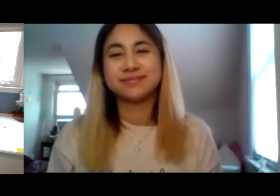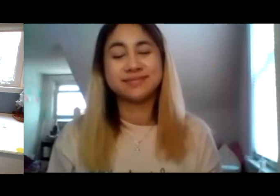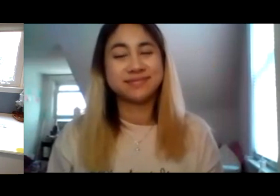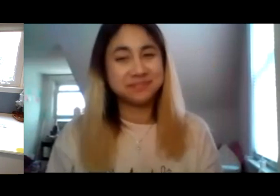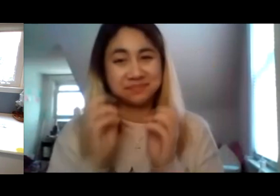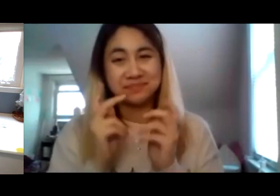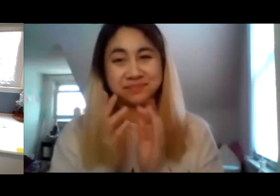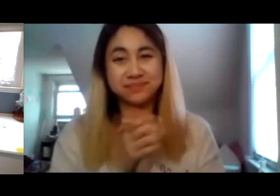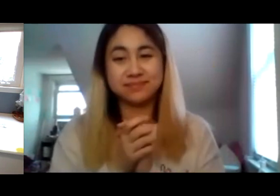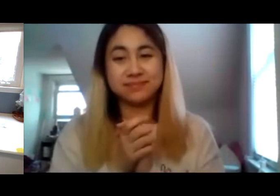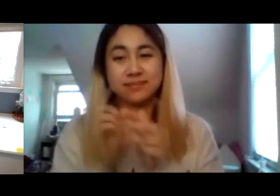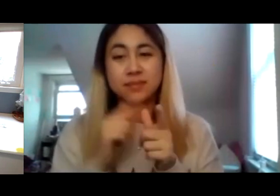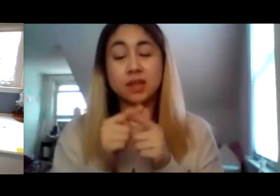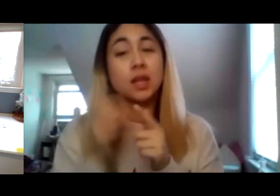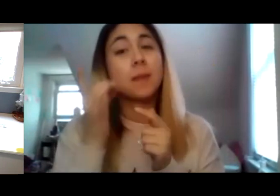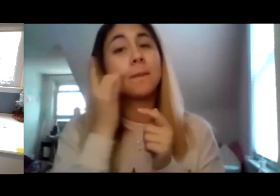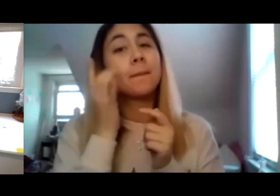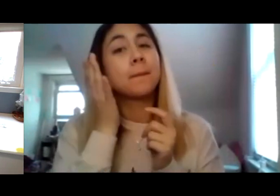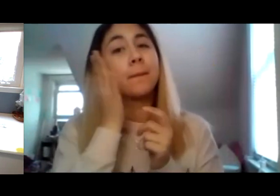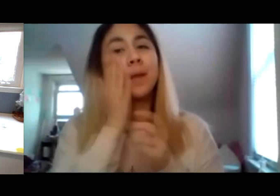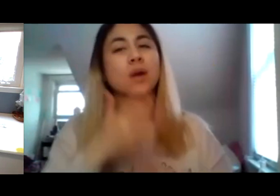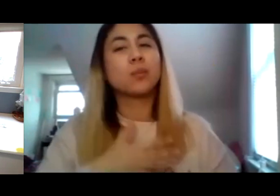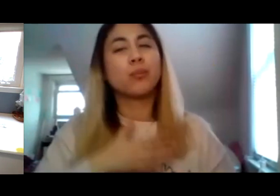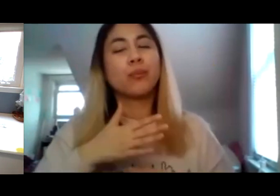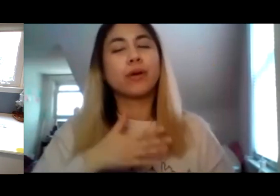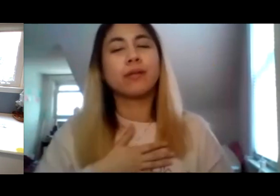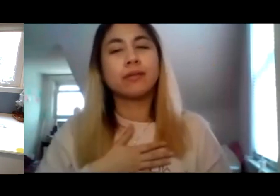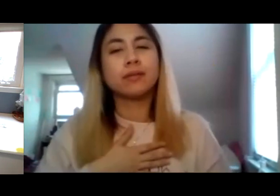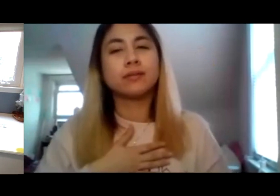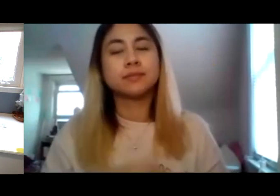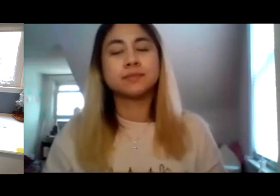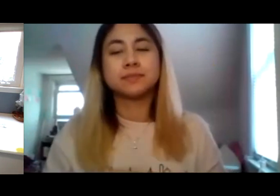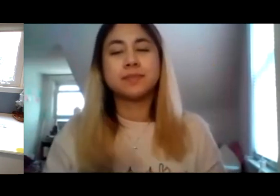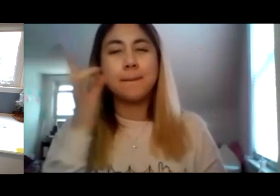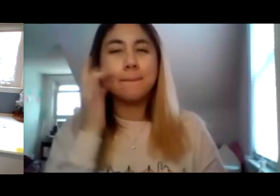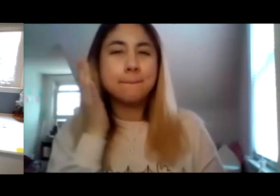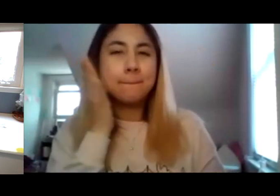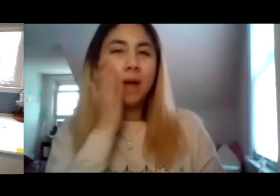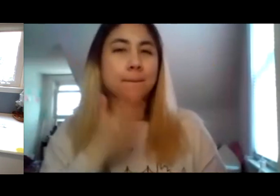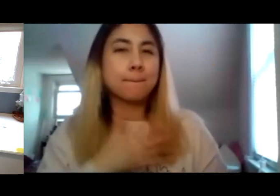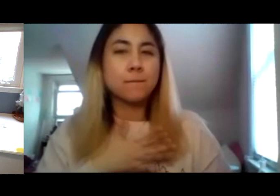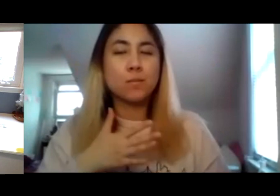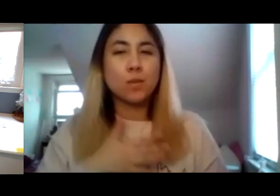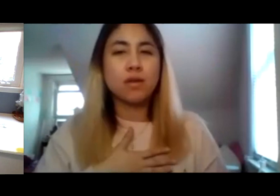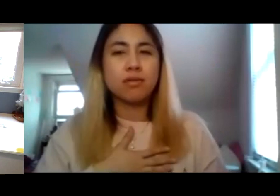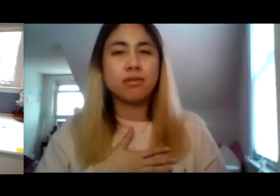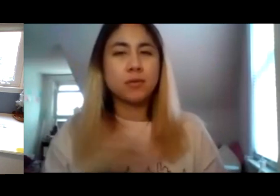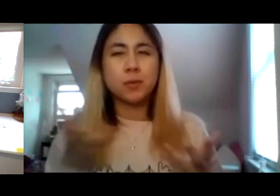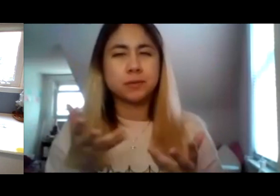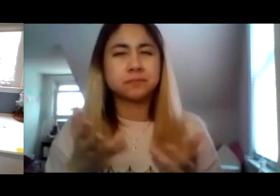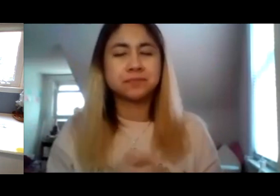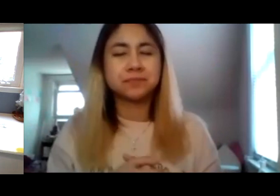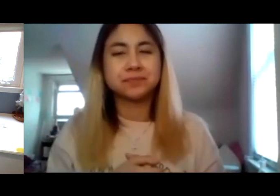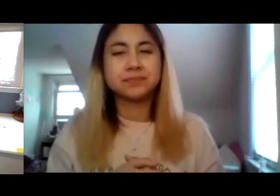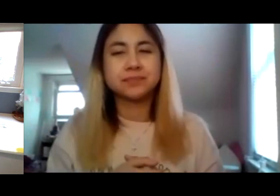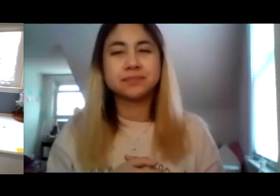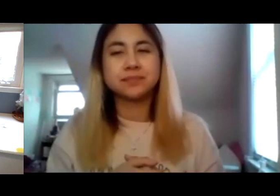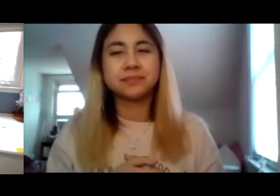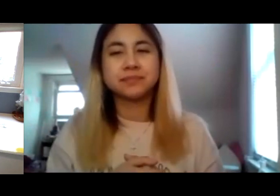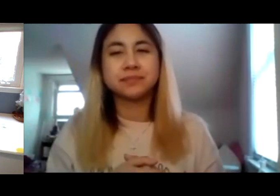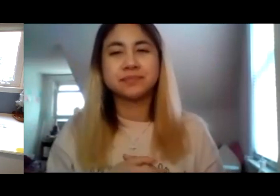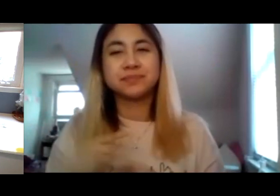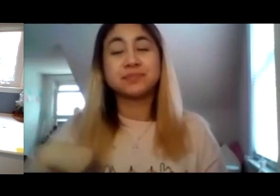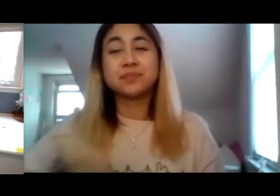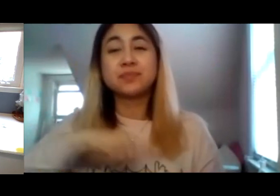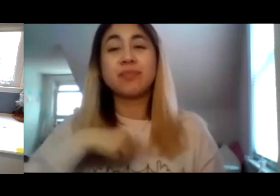Okay, then we practice our bumblebee breath. So our bumblebee breath, that's where we